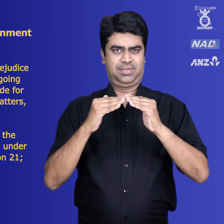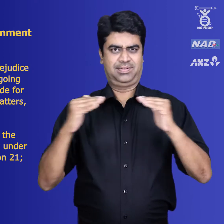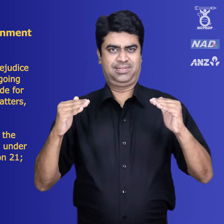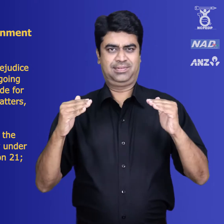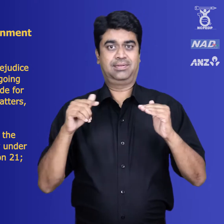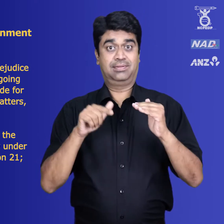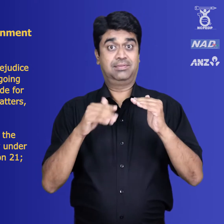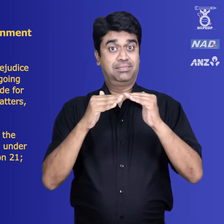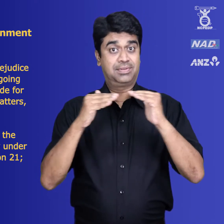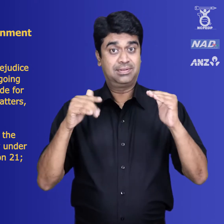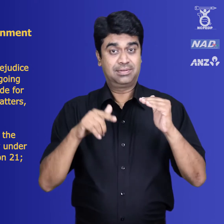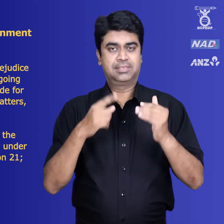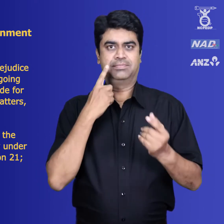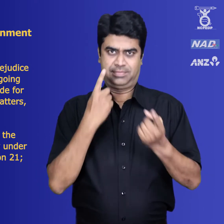section 21.